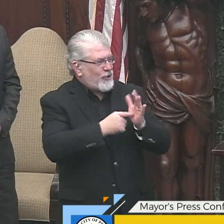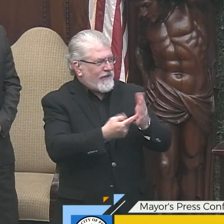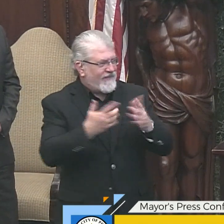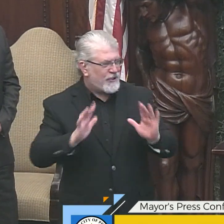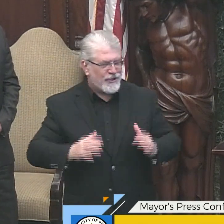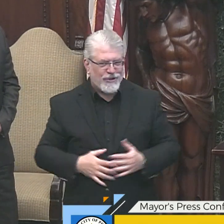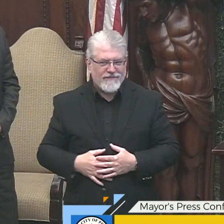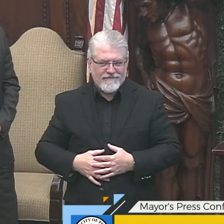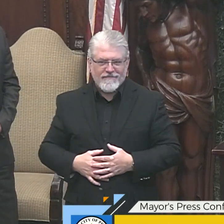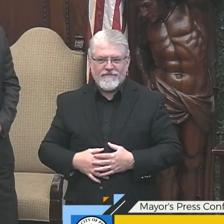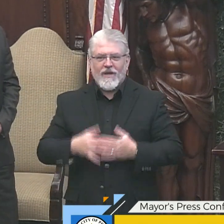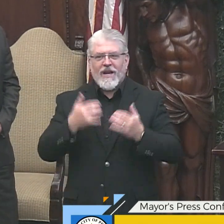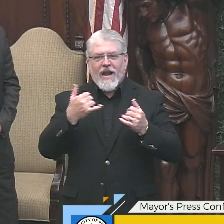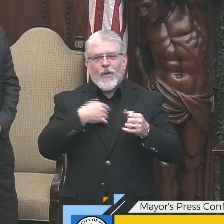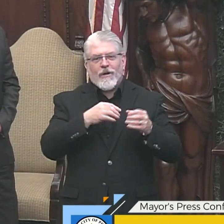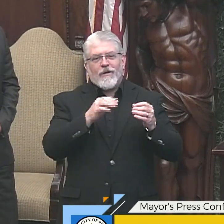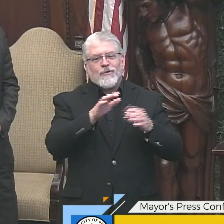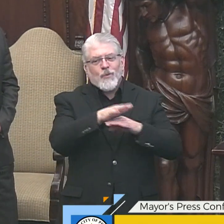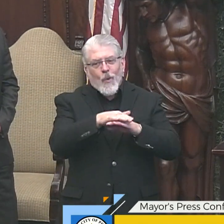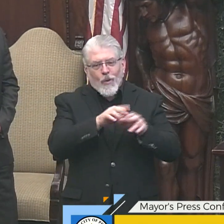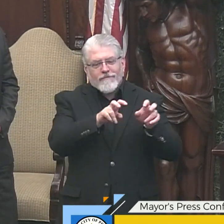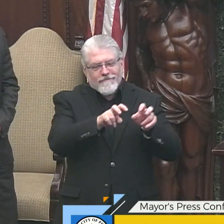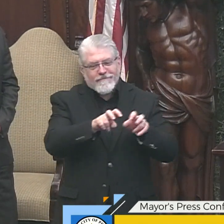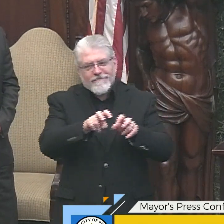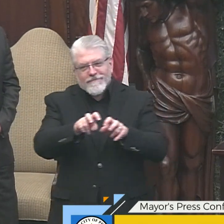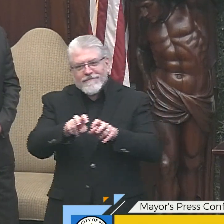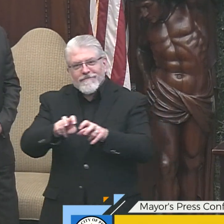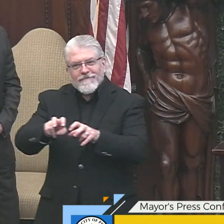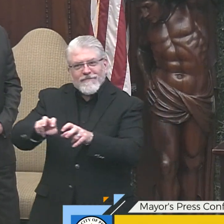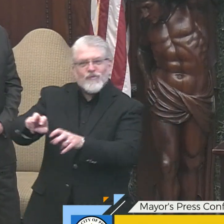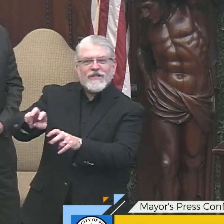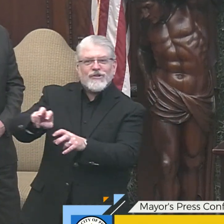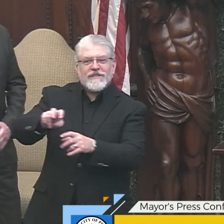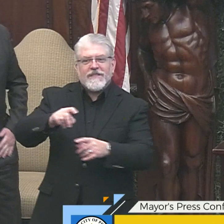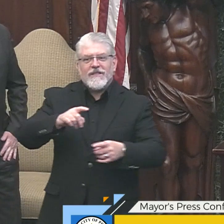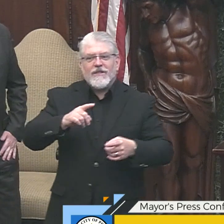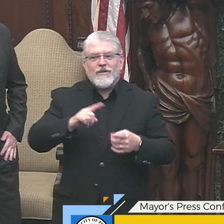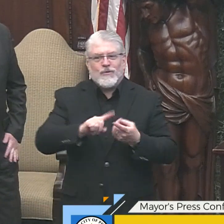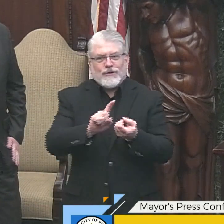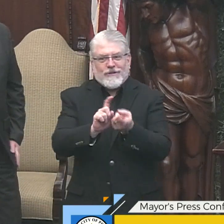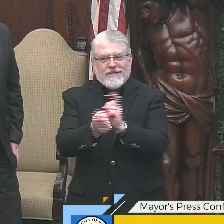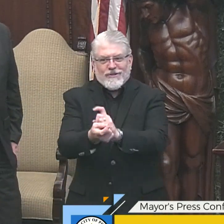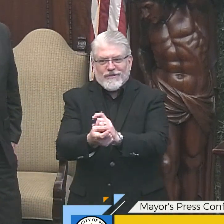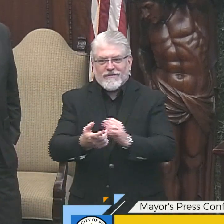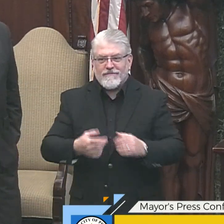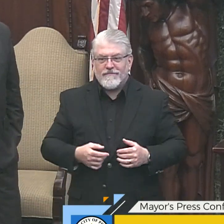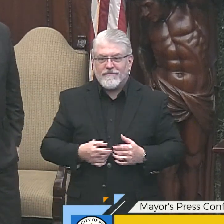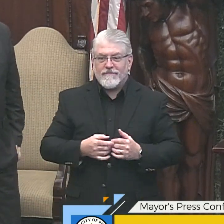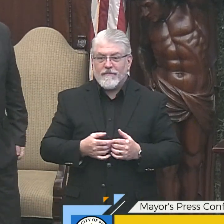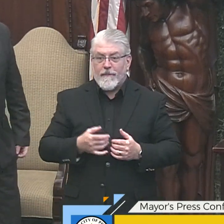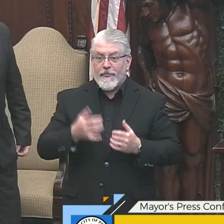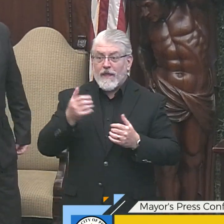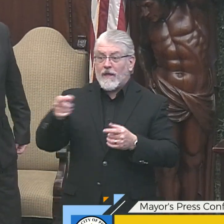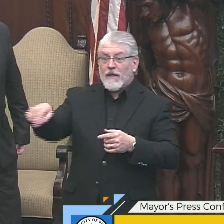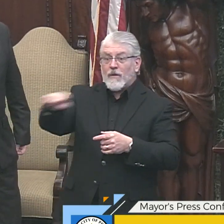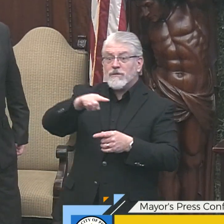enforcement. Again, the goal is to be able to allow emergency providers and access